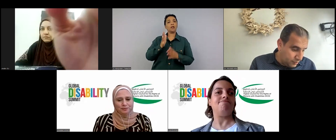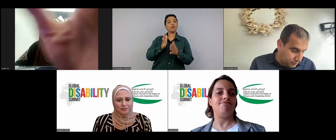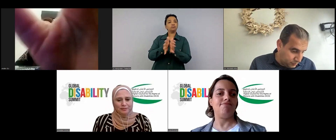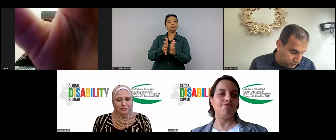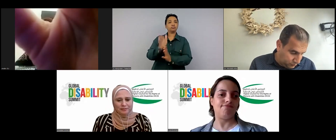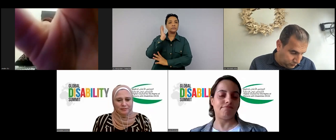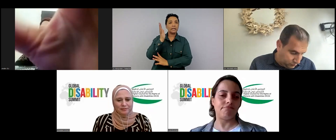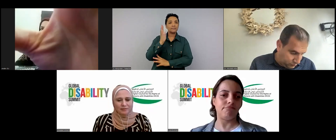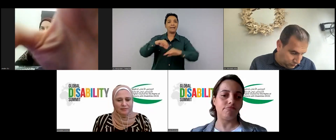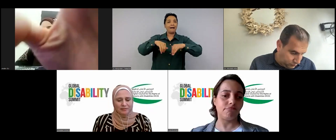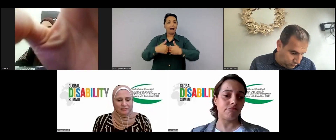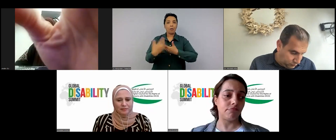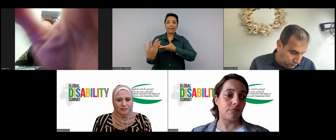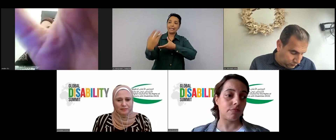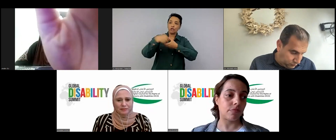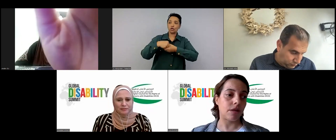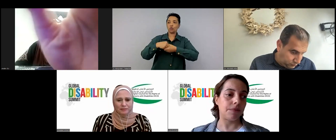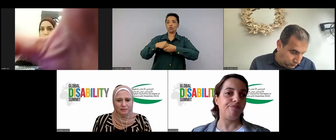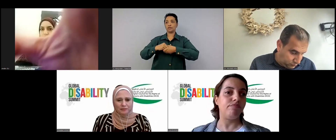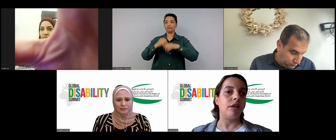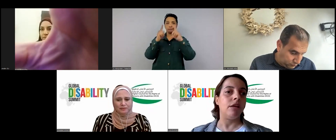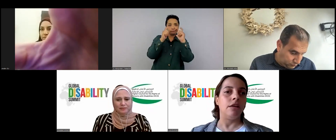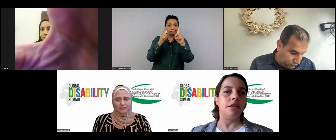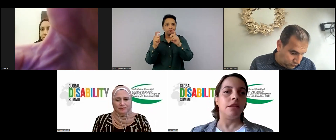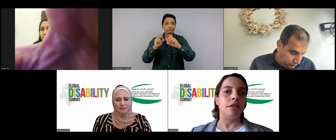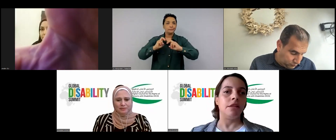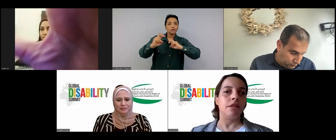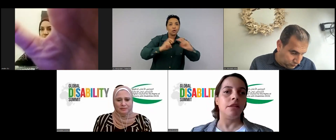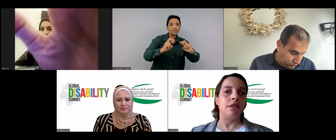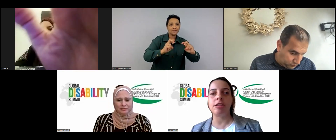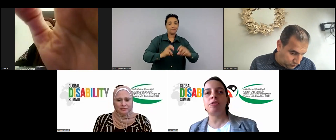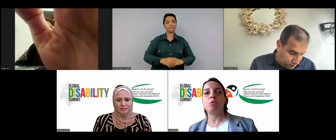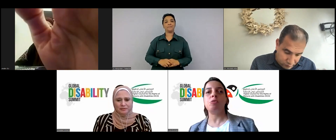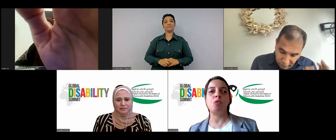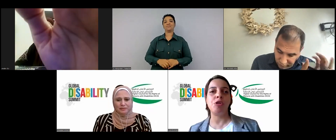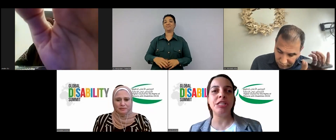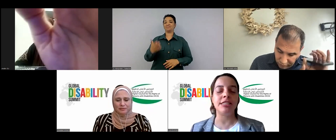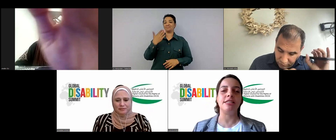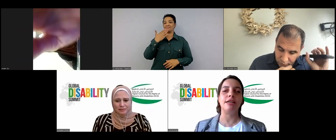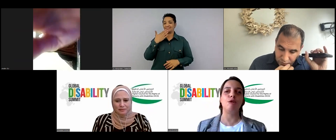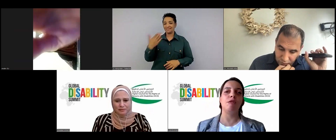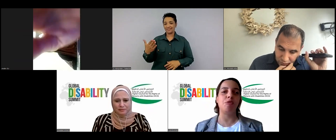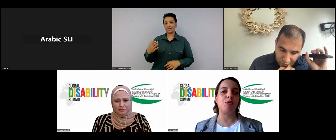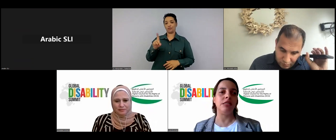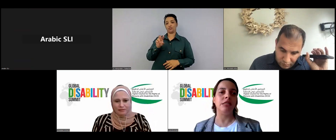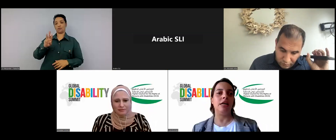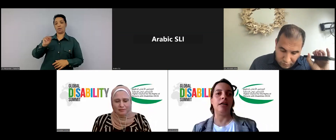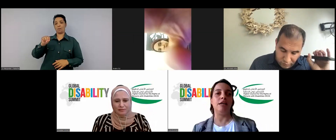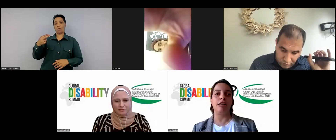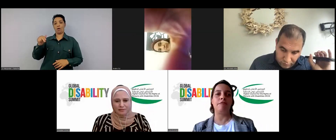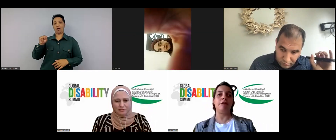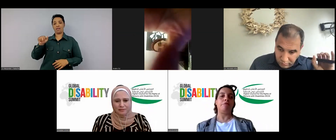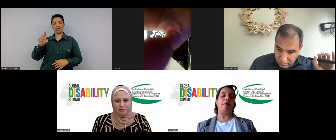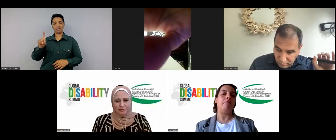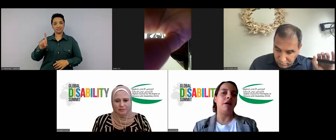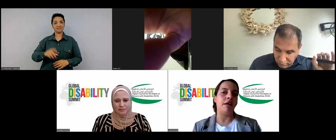presentation about inclusive tourism. Alia, the floor is yours. Thank you, Dr. Manan, for the warm words, and hello everyone.